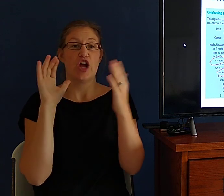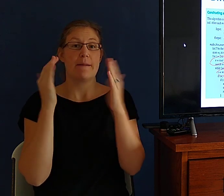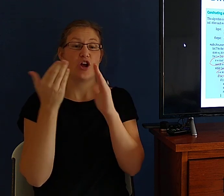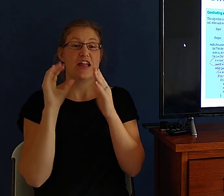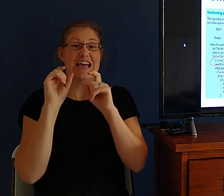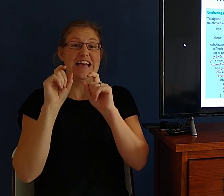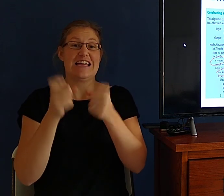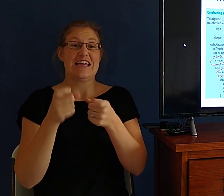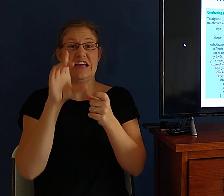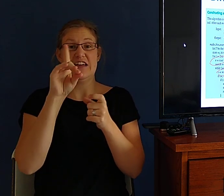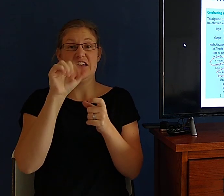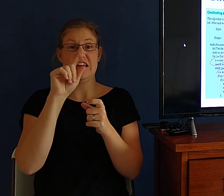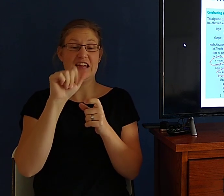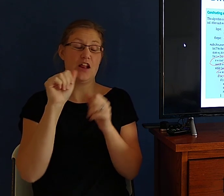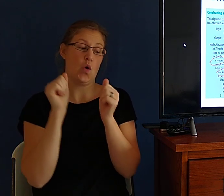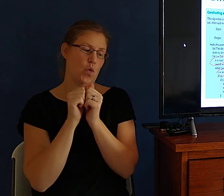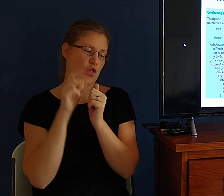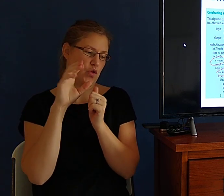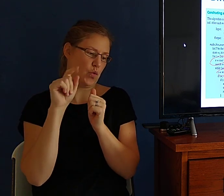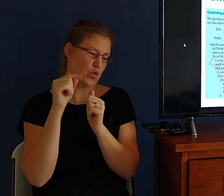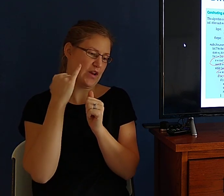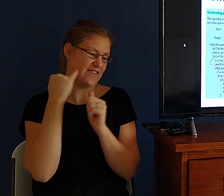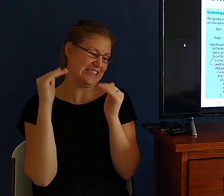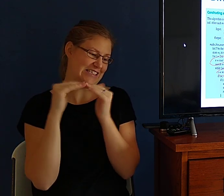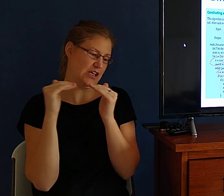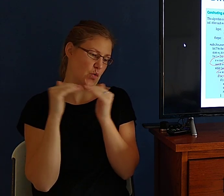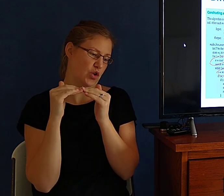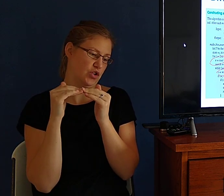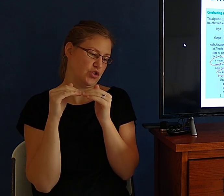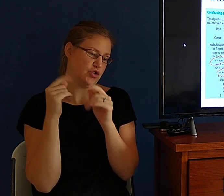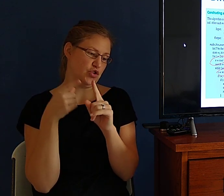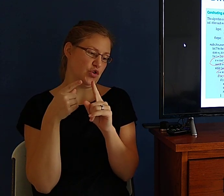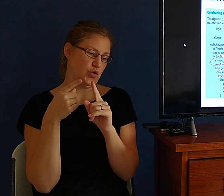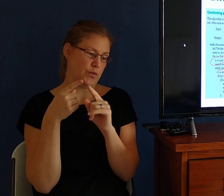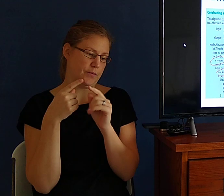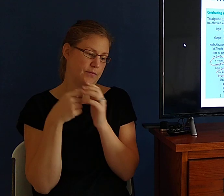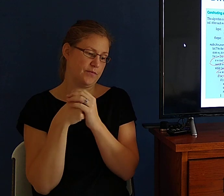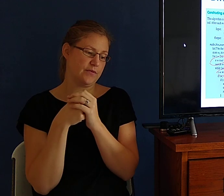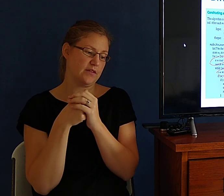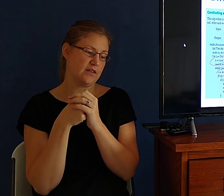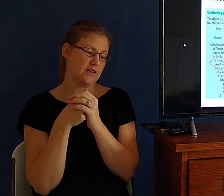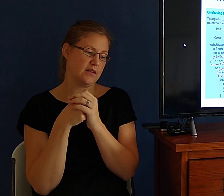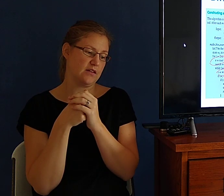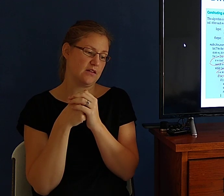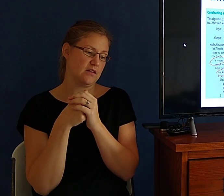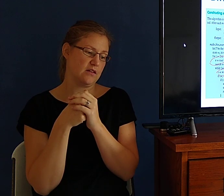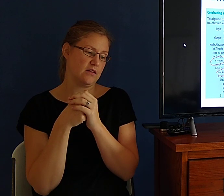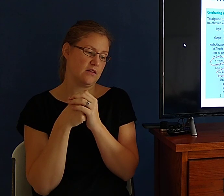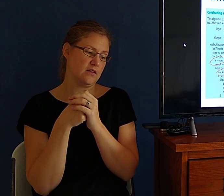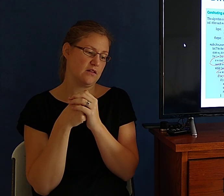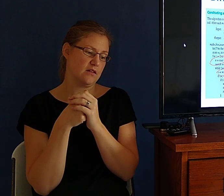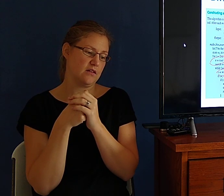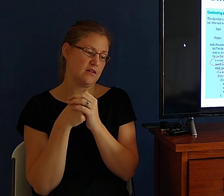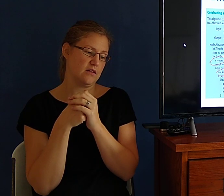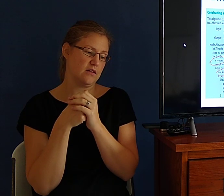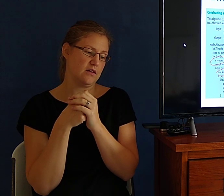with the root. If it's equal to the root, that's all, we found our data. In case it's not equal to the root, if it's less,